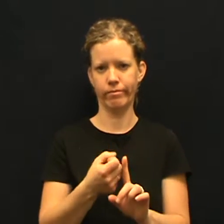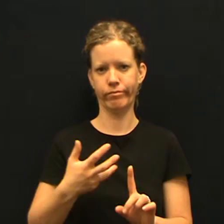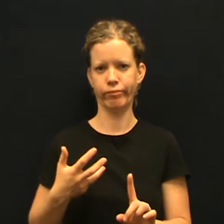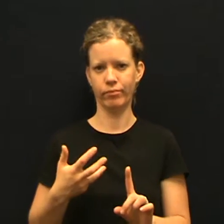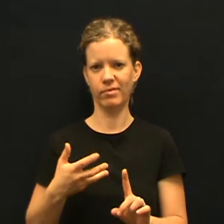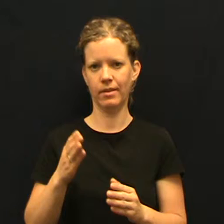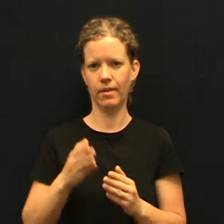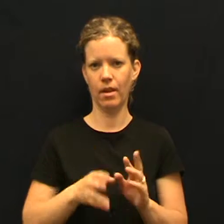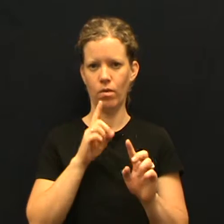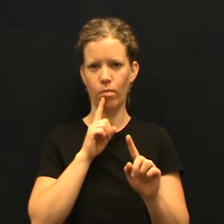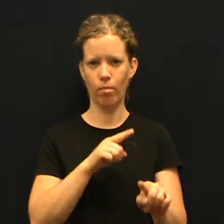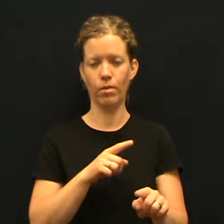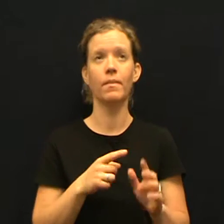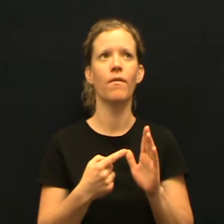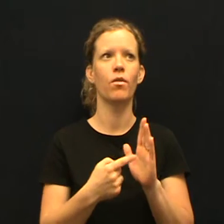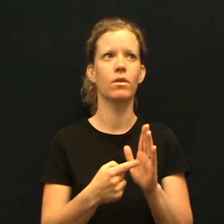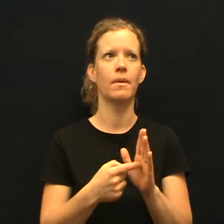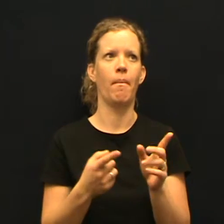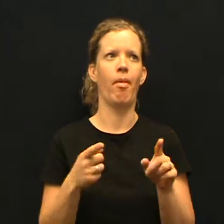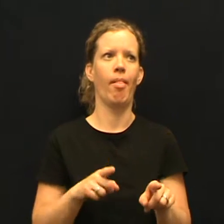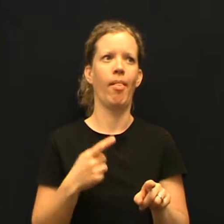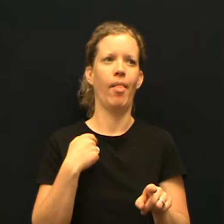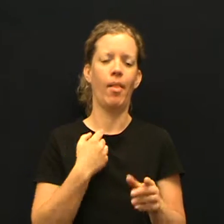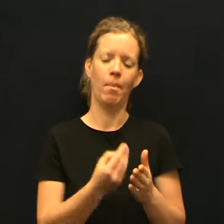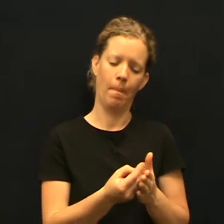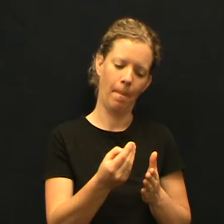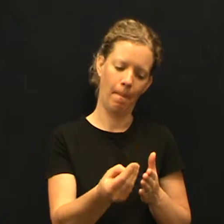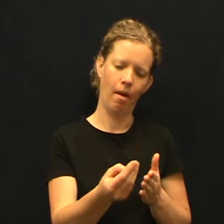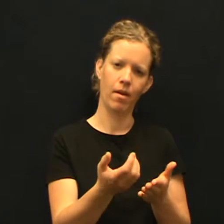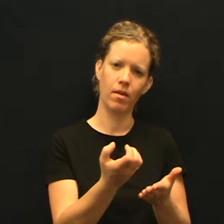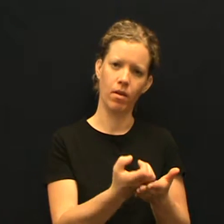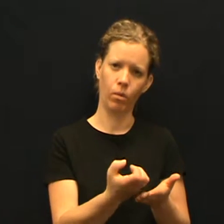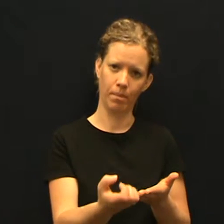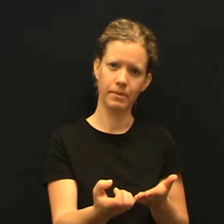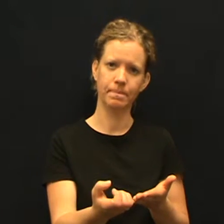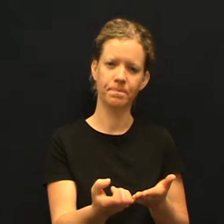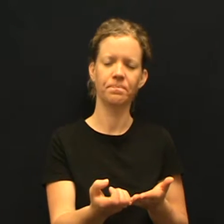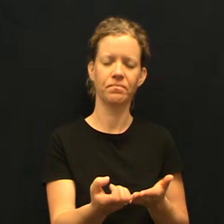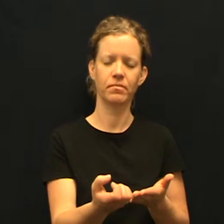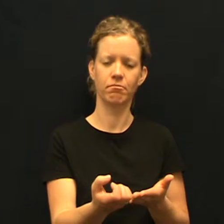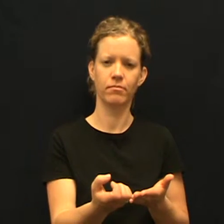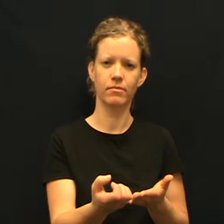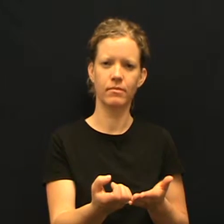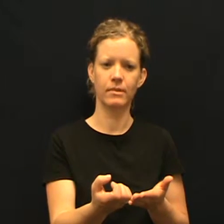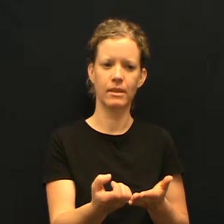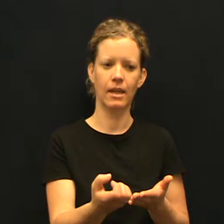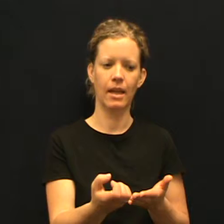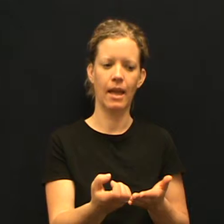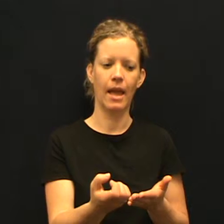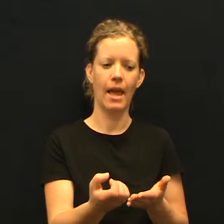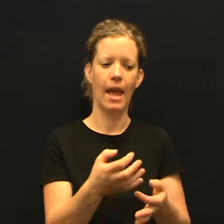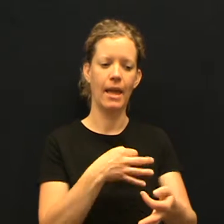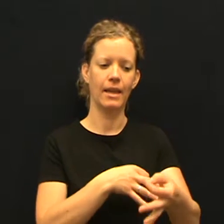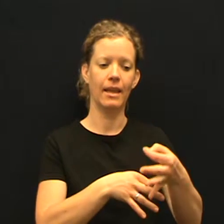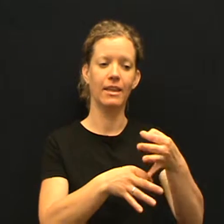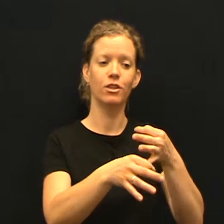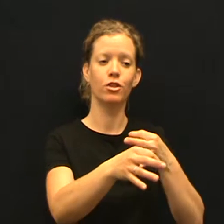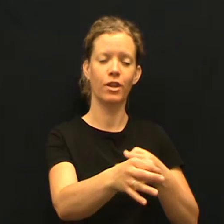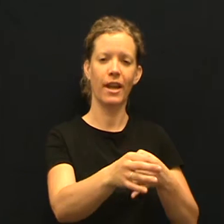say we purchased equipment and issued a note in exchange for the purchase of equipment. Well, there wouldn't have been